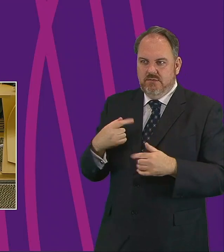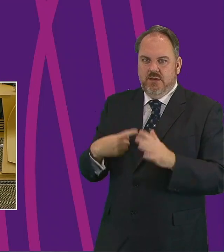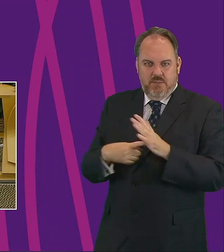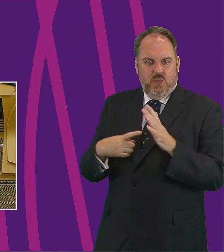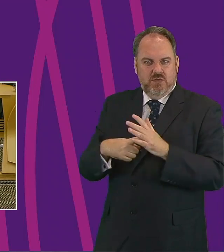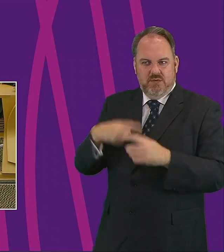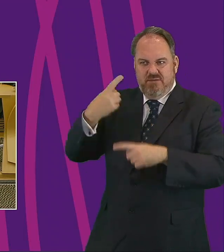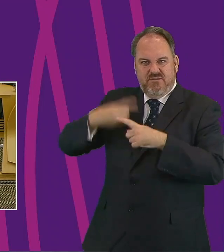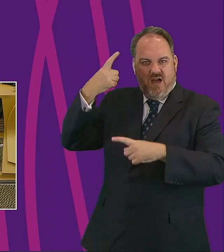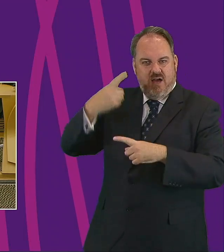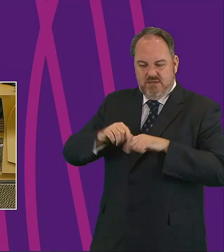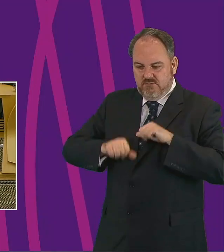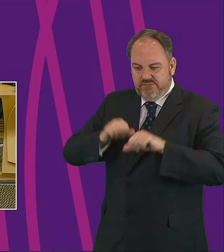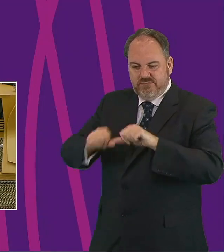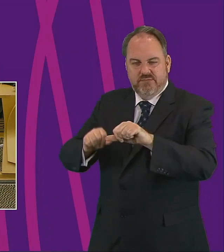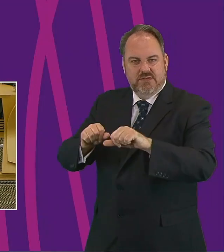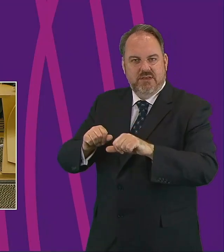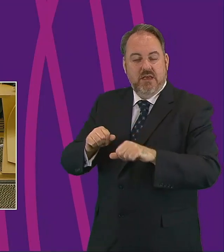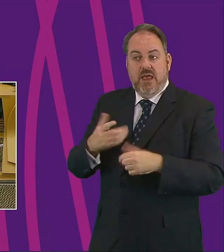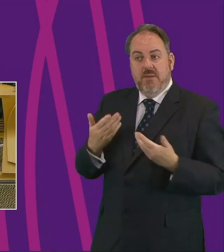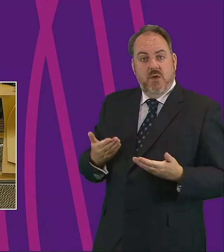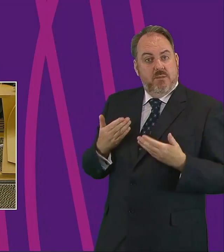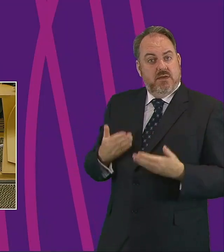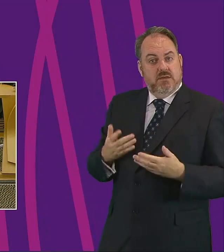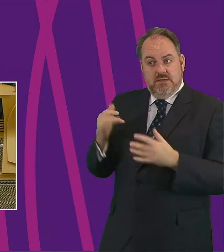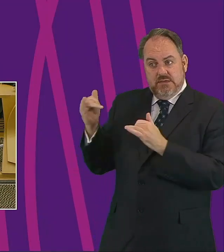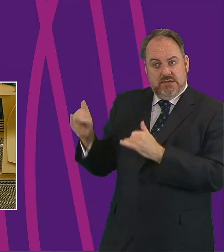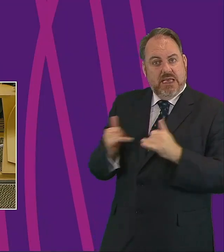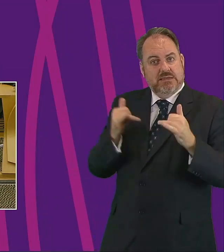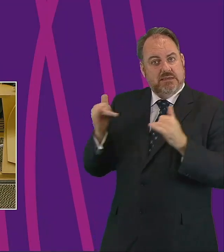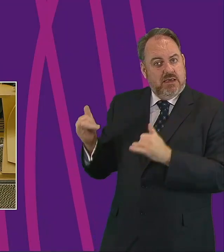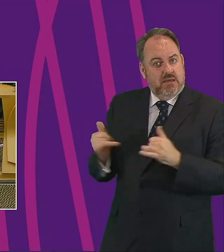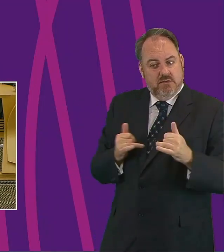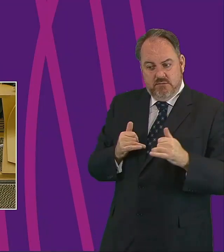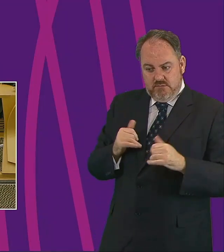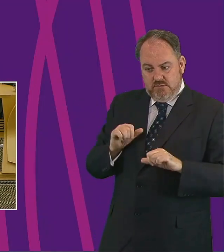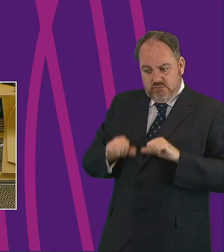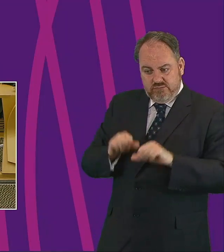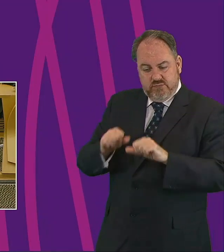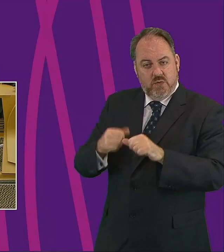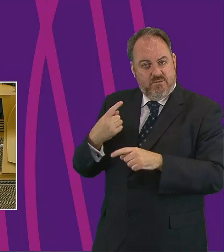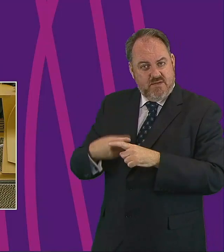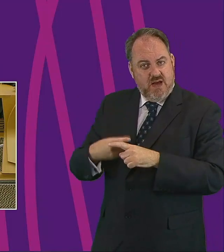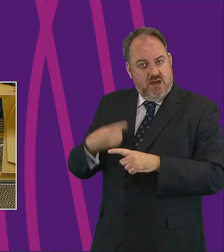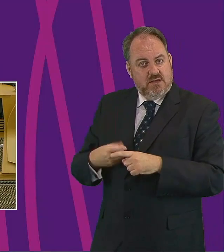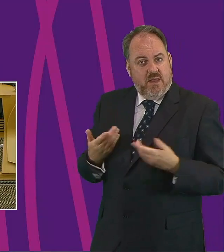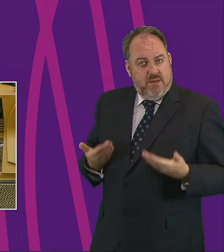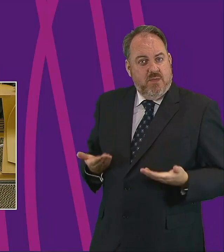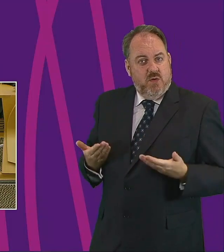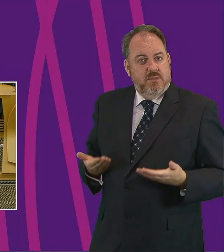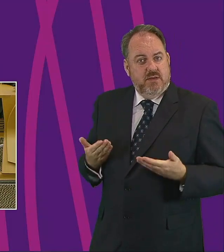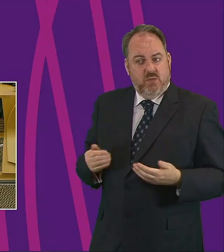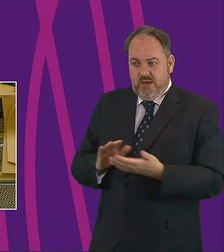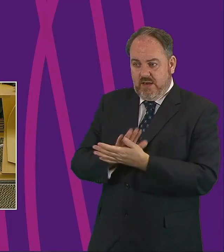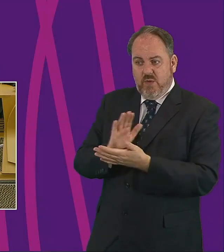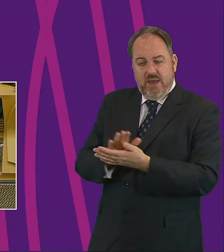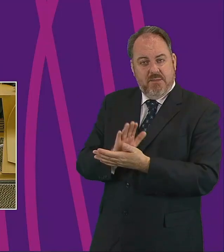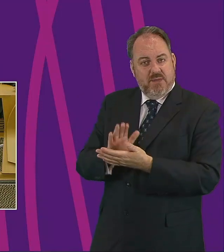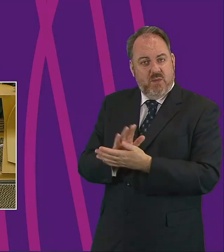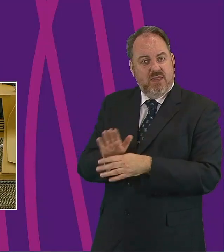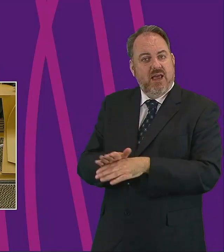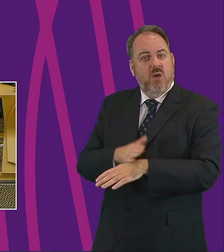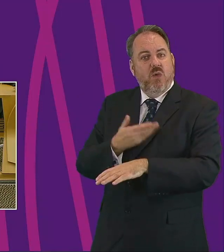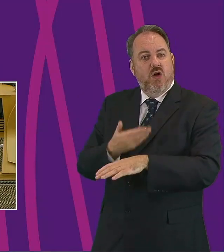testing turnaround times right now are, in the main, within the timescales that we would seek, but we also